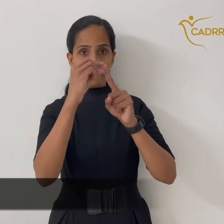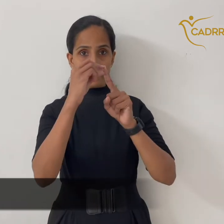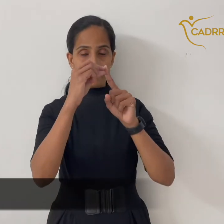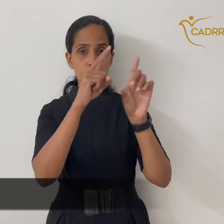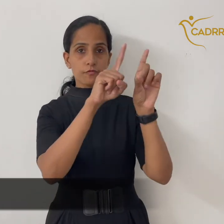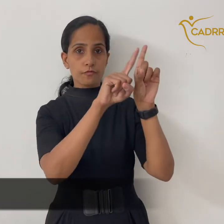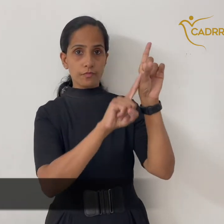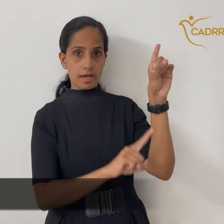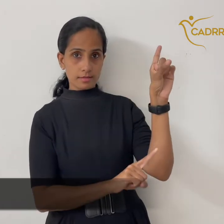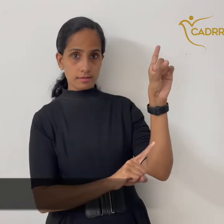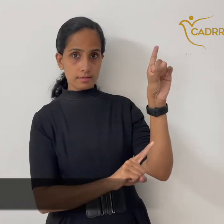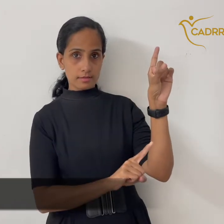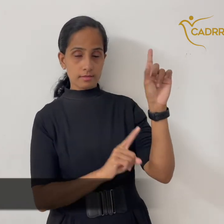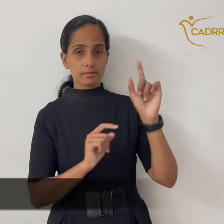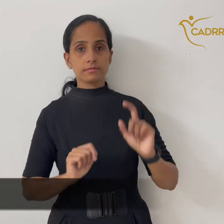Puducherry, PY,